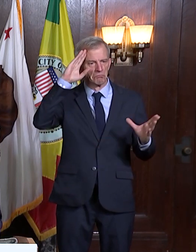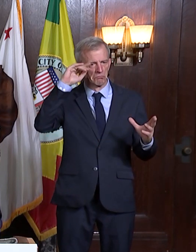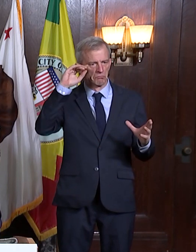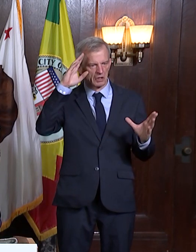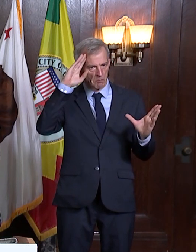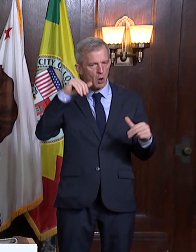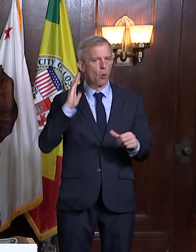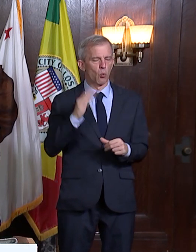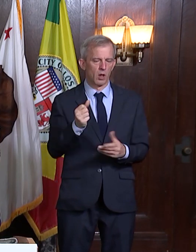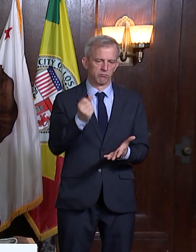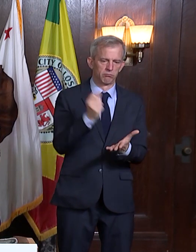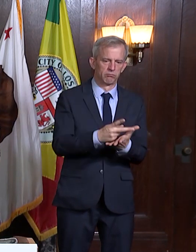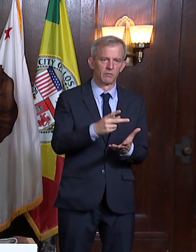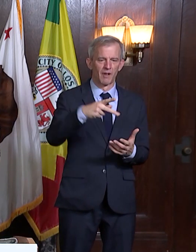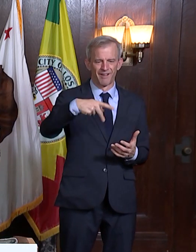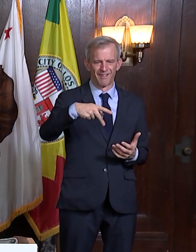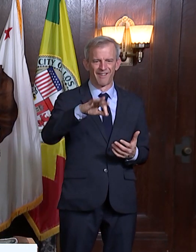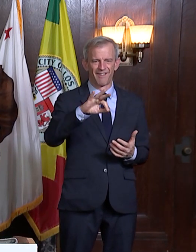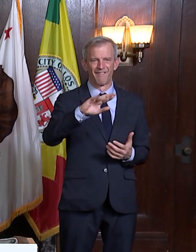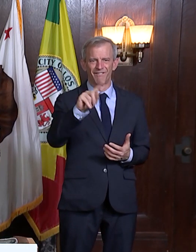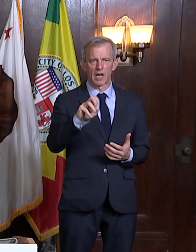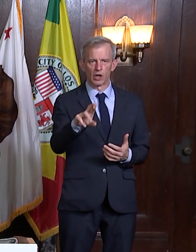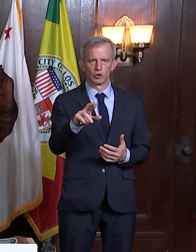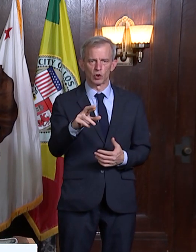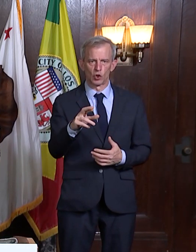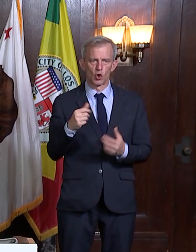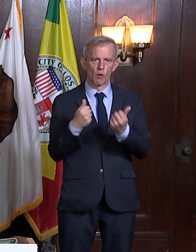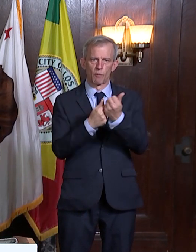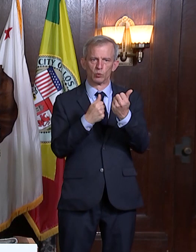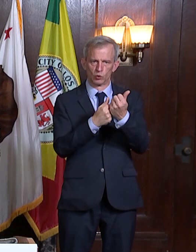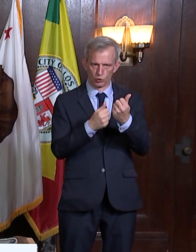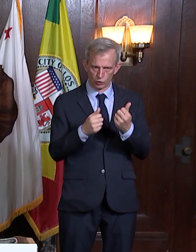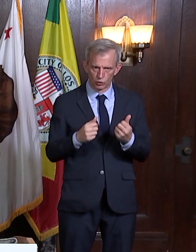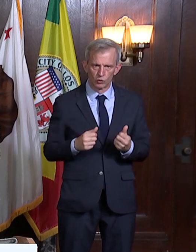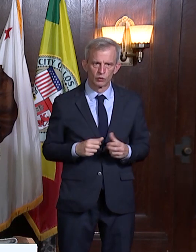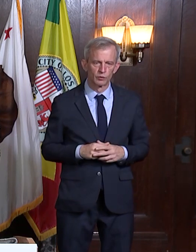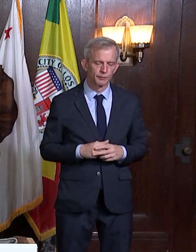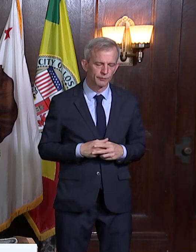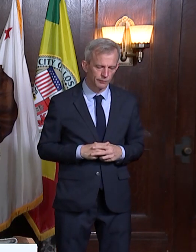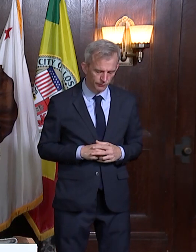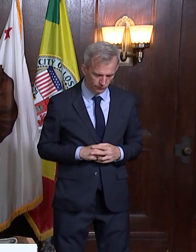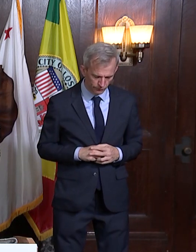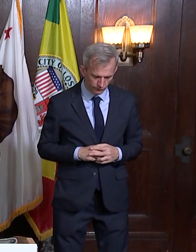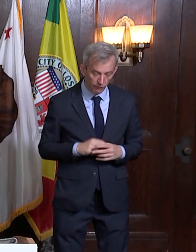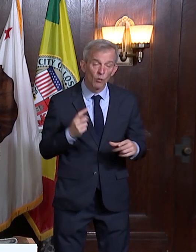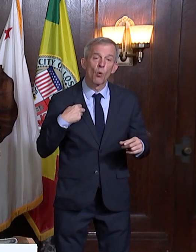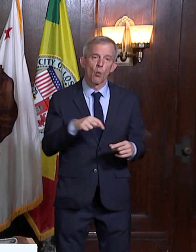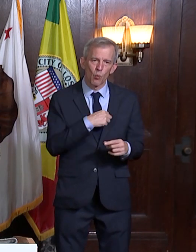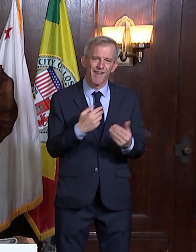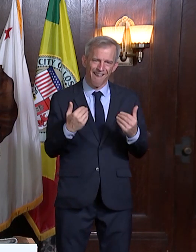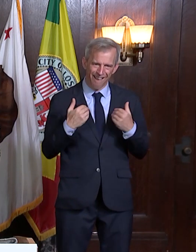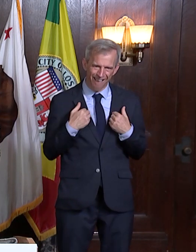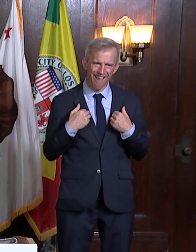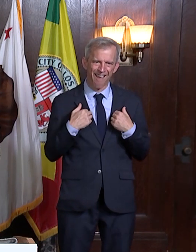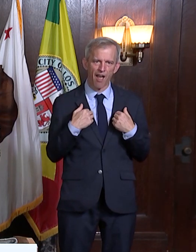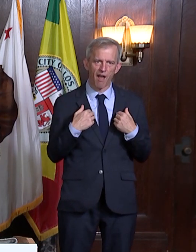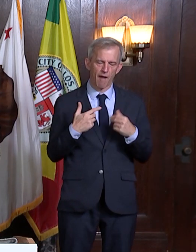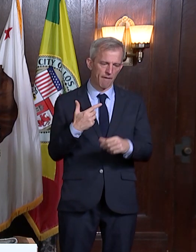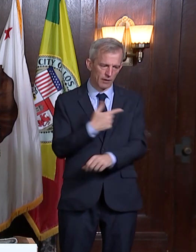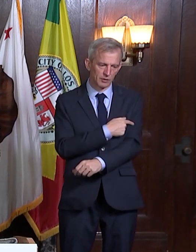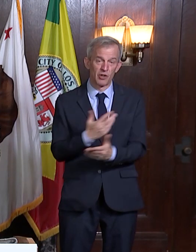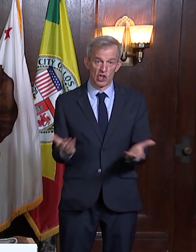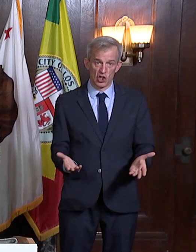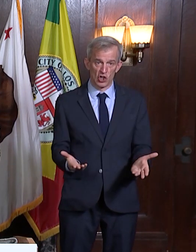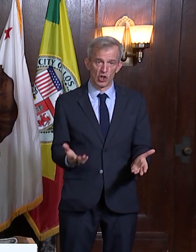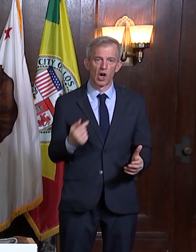Centers for Disease Control is also set to weigh in that guidance. But we have the supply here in LA County. I've spoken with county